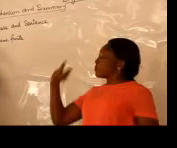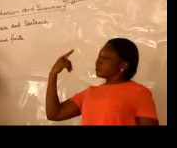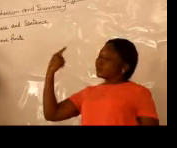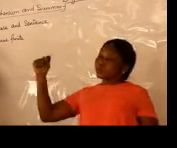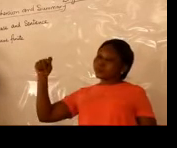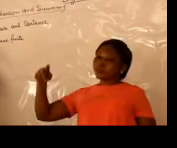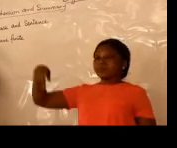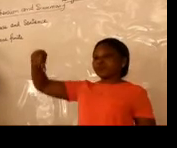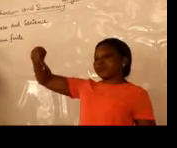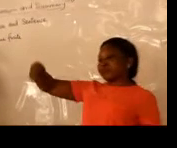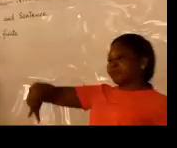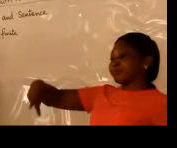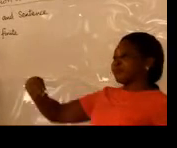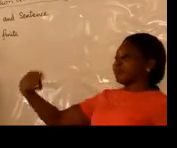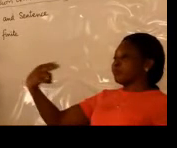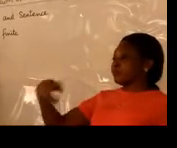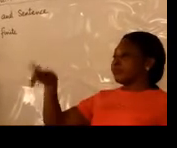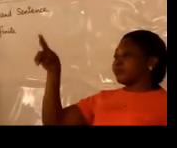verb.